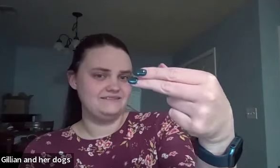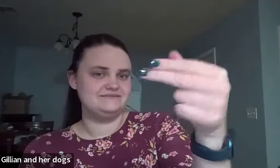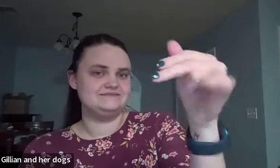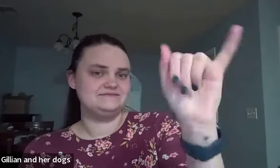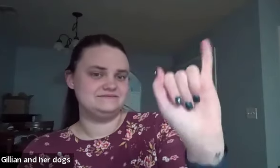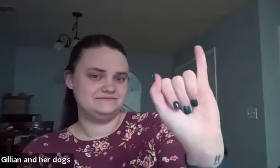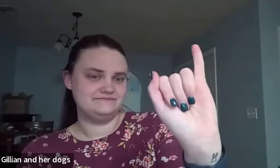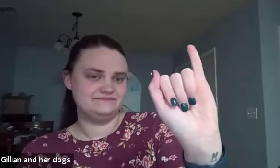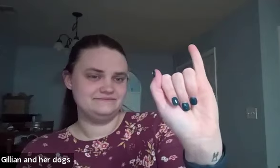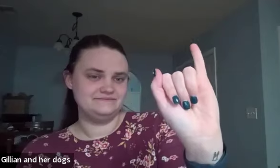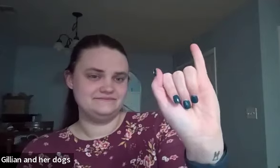I,